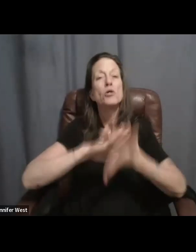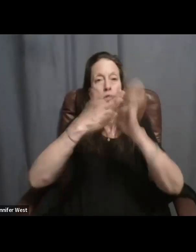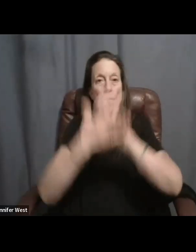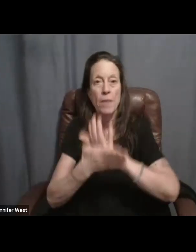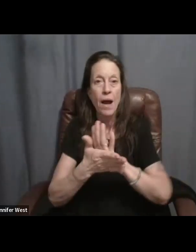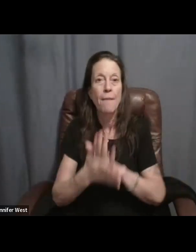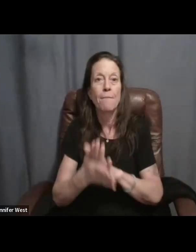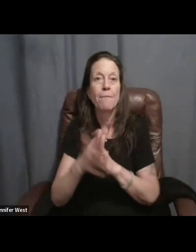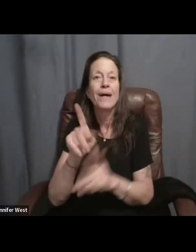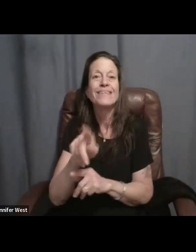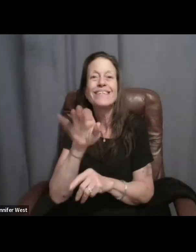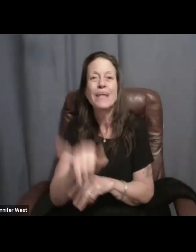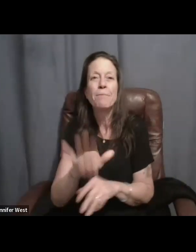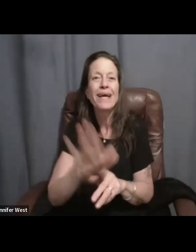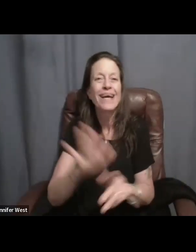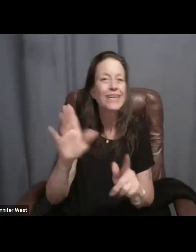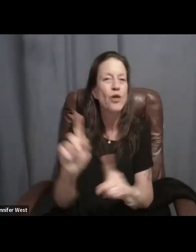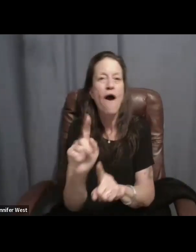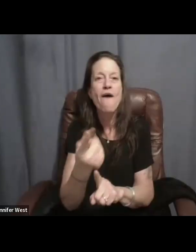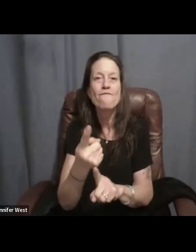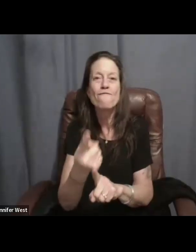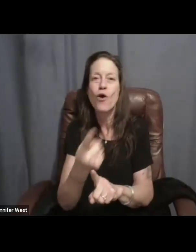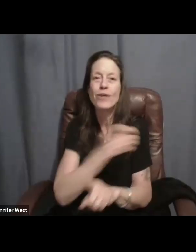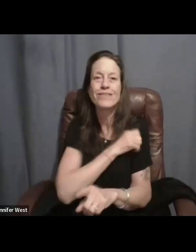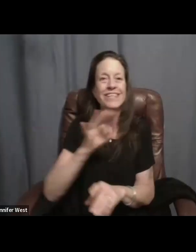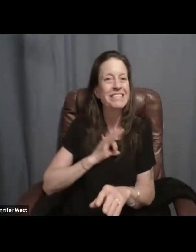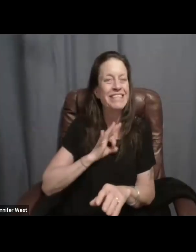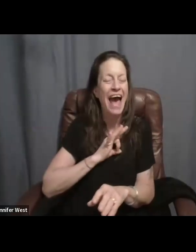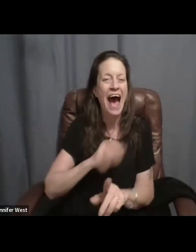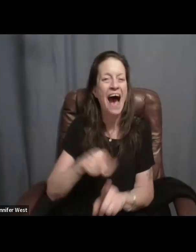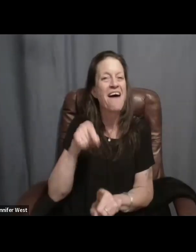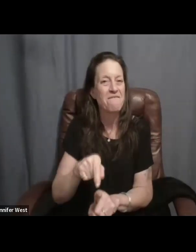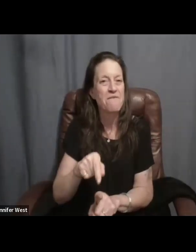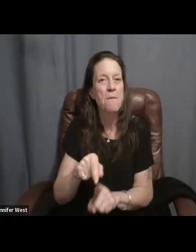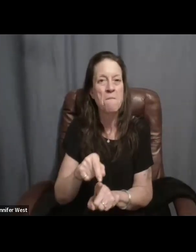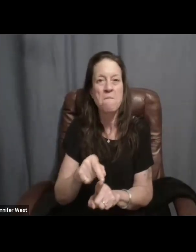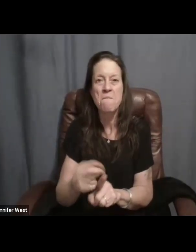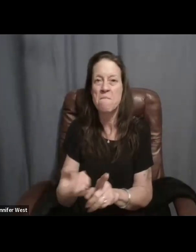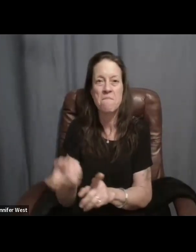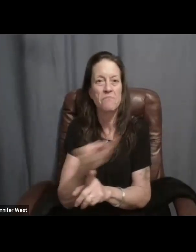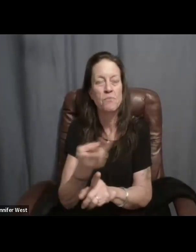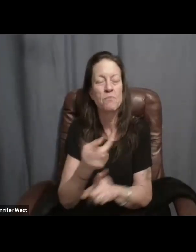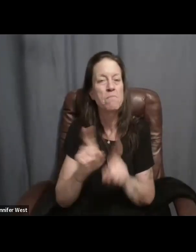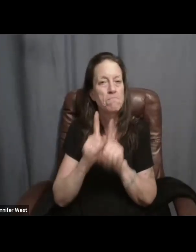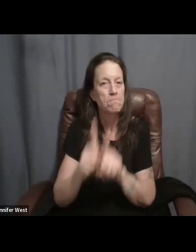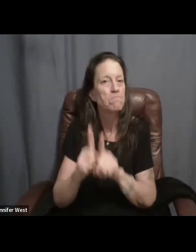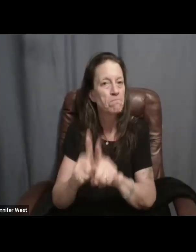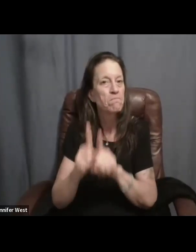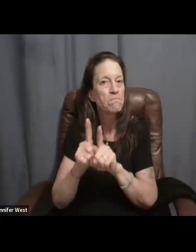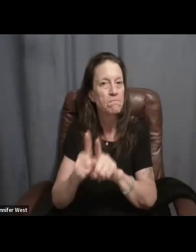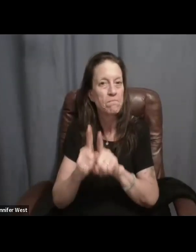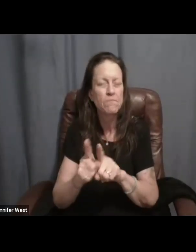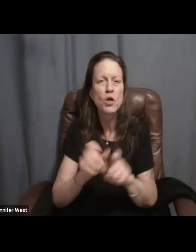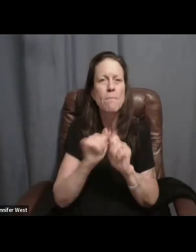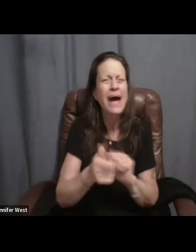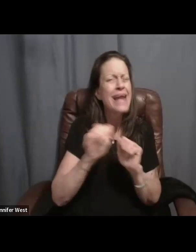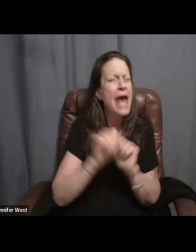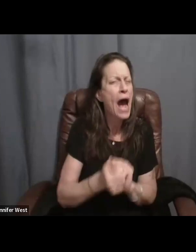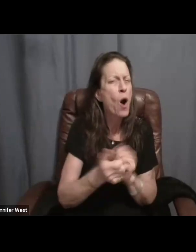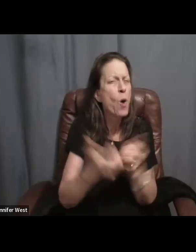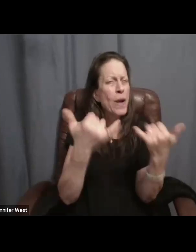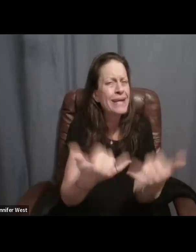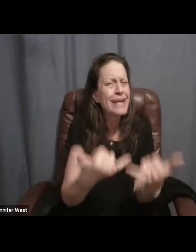employee. And so it was a process of, figuring out how do we get into the self-direction